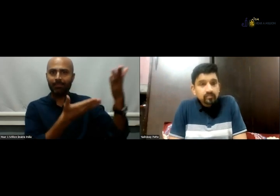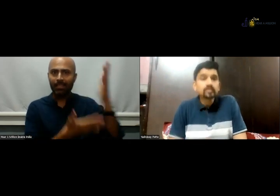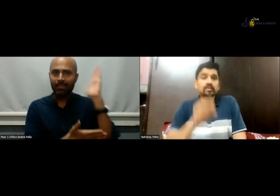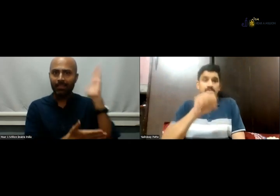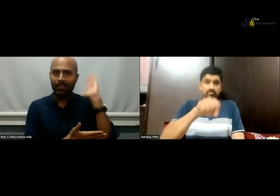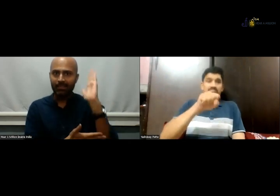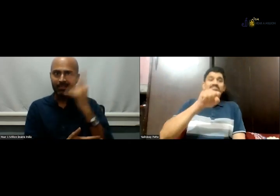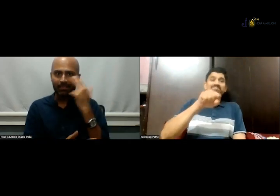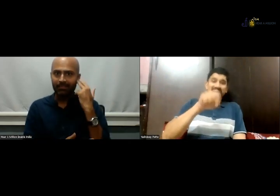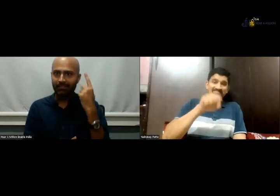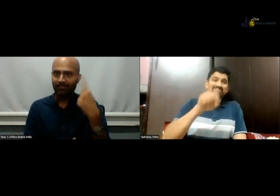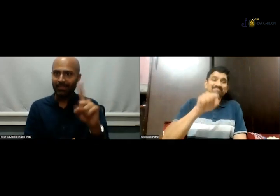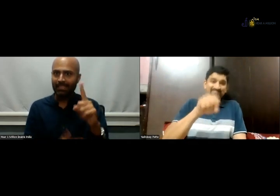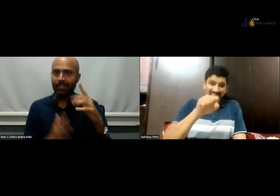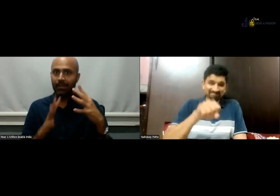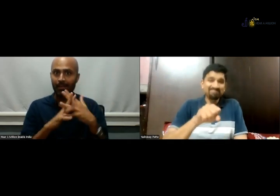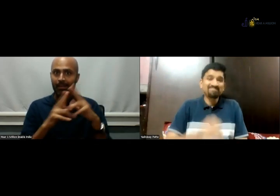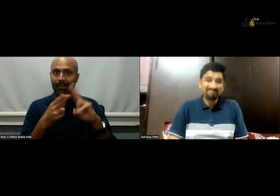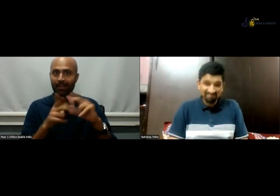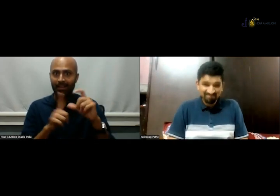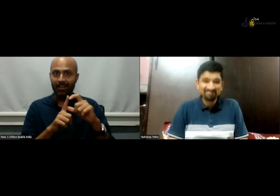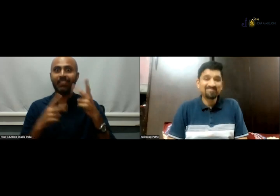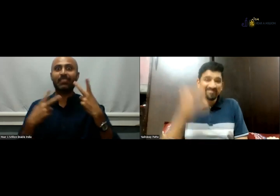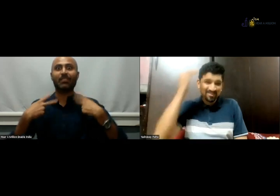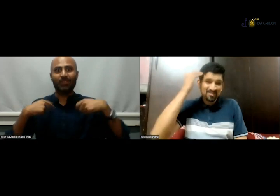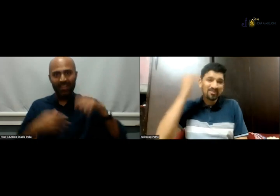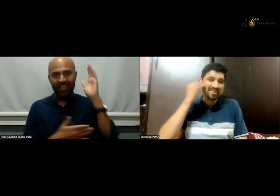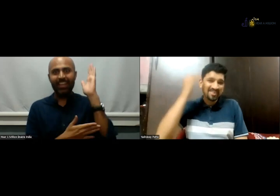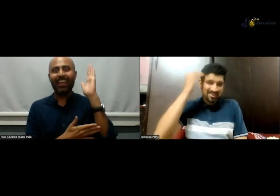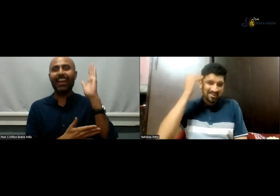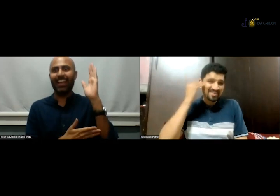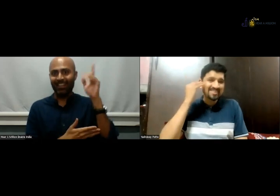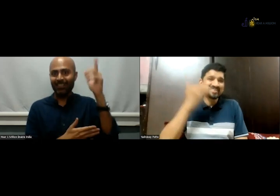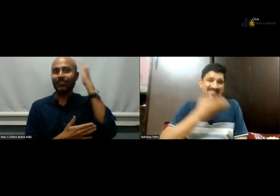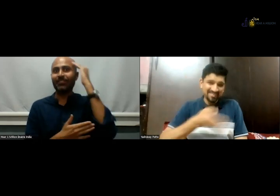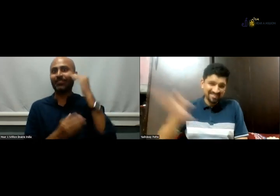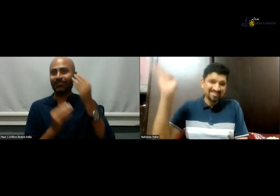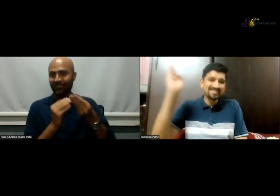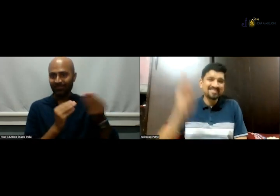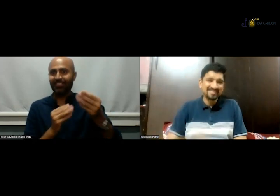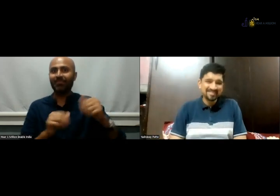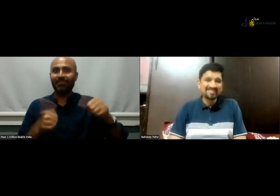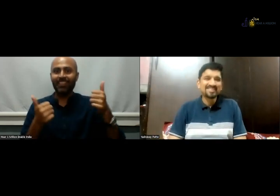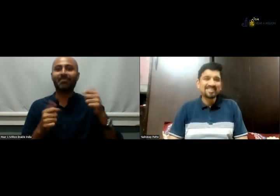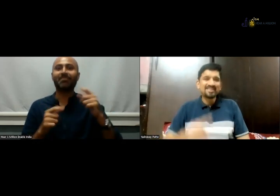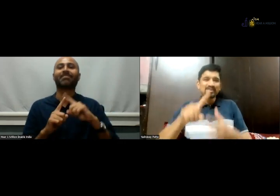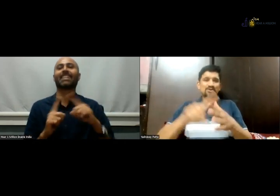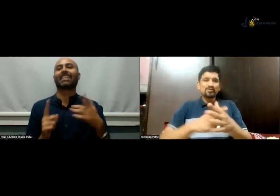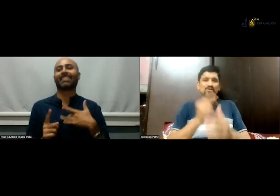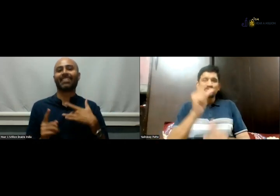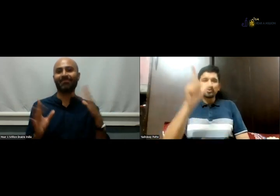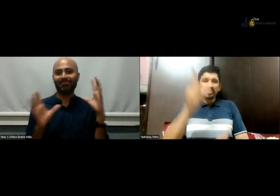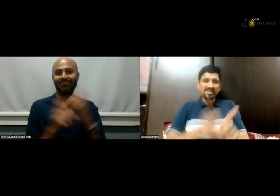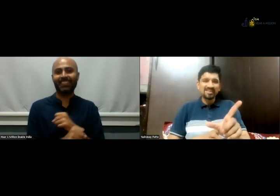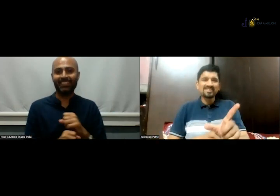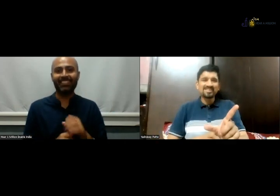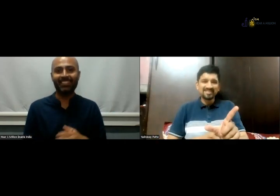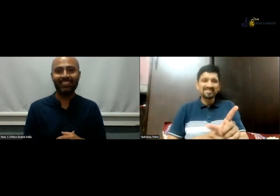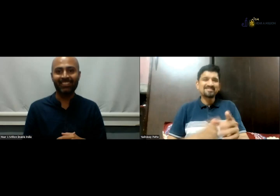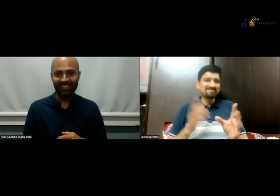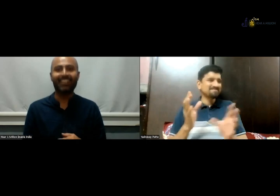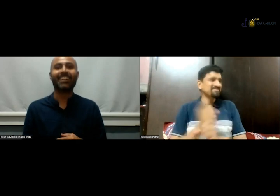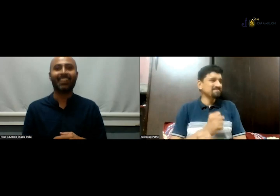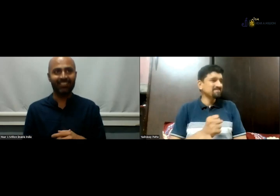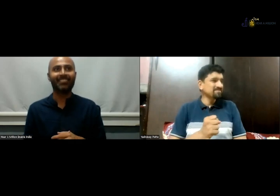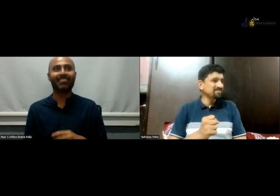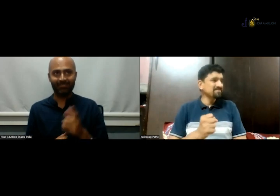with WFD, she was invited for presenting over there, right? By WFD. Soon she was going to present over there